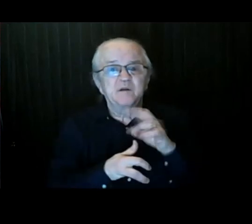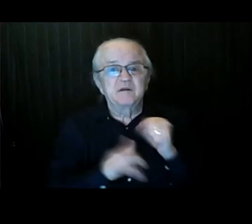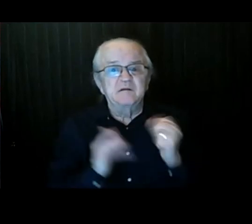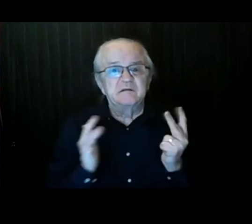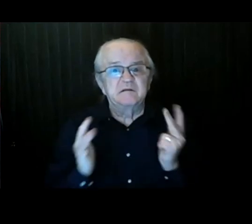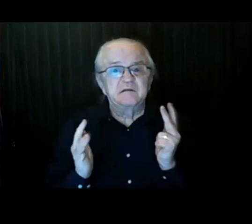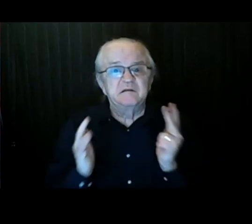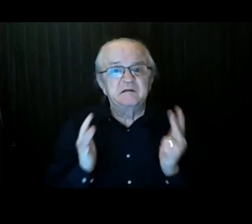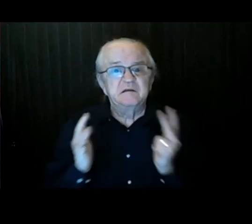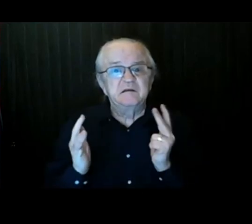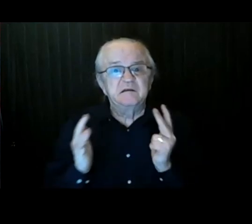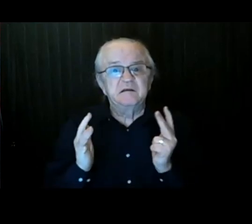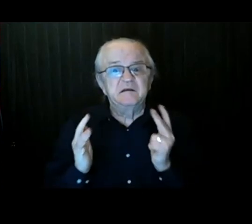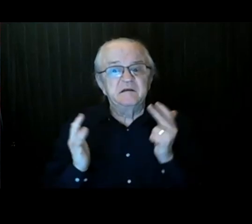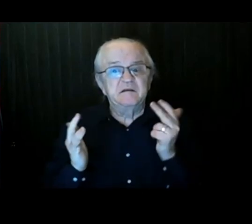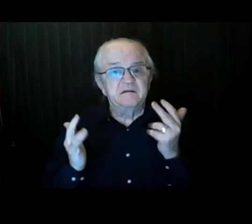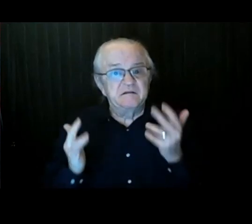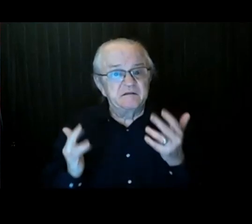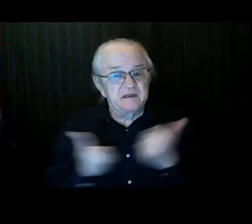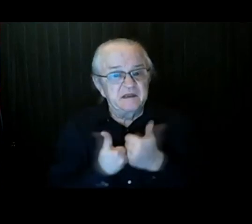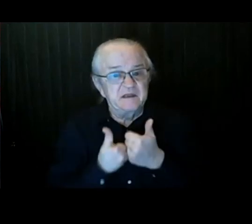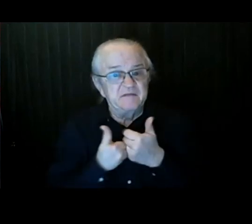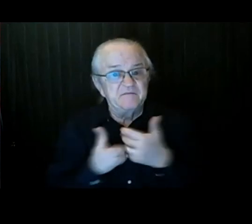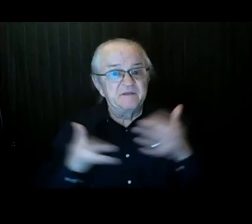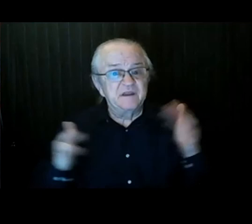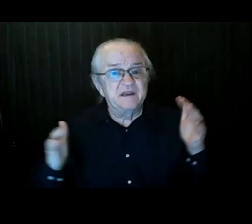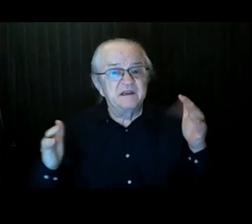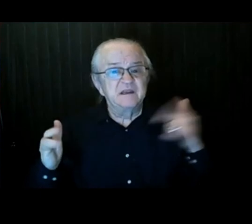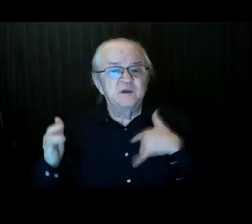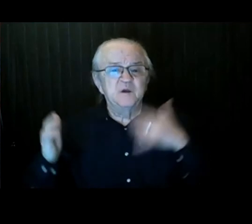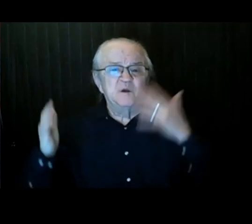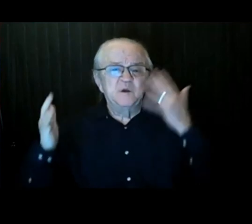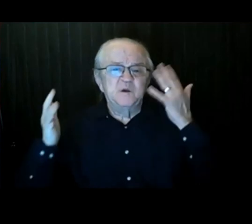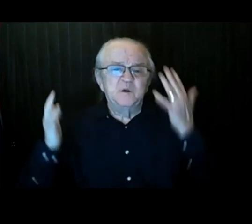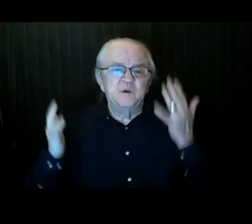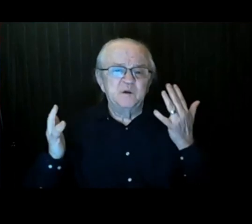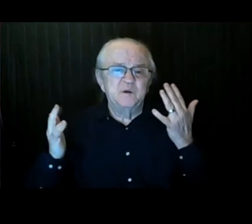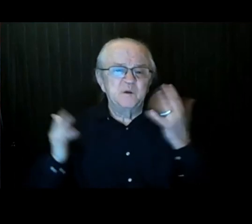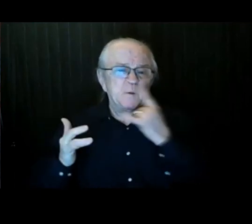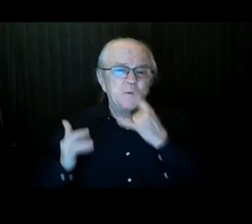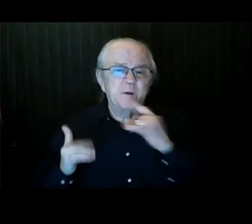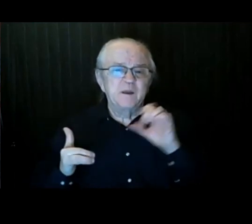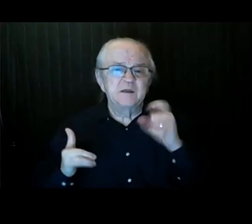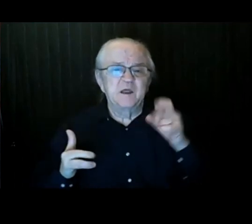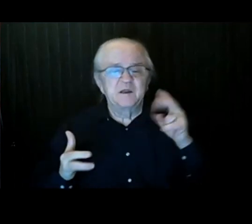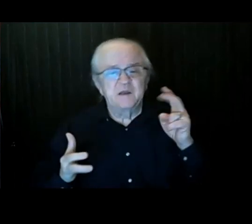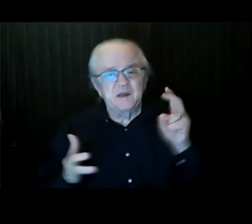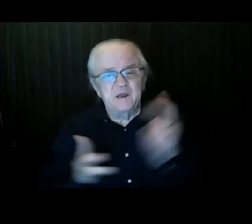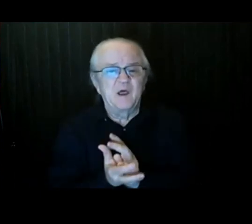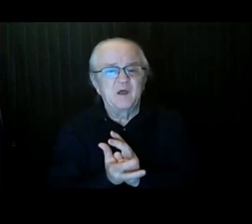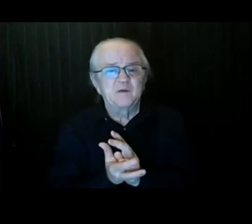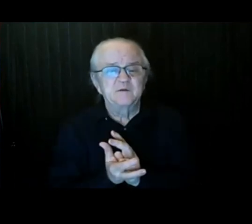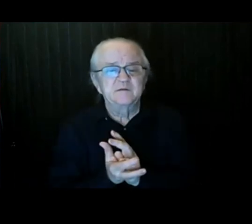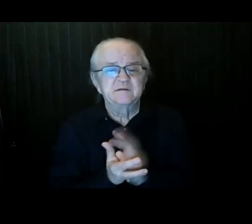I remember after that game, I was sad because the Red Sox had lost to the Reds, the National League winner, where